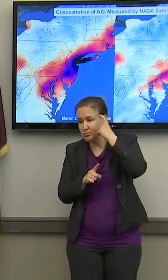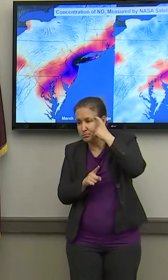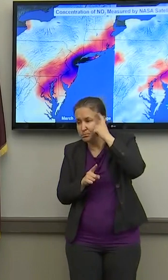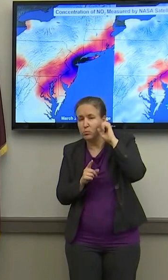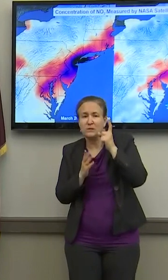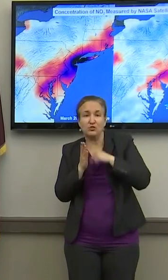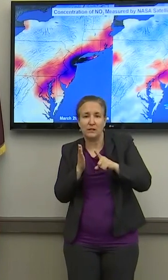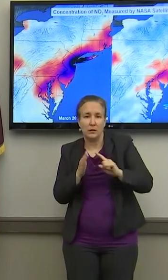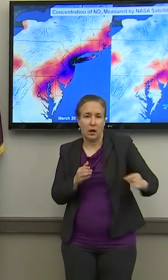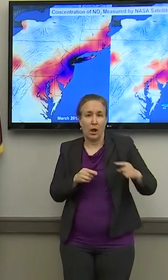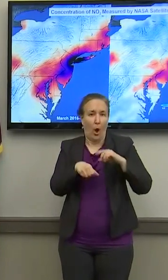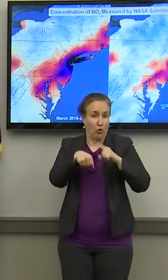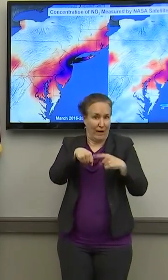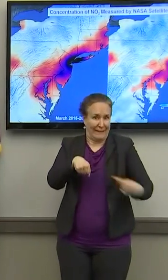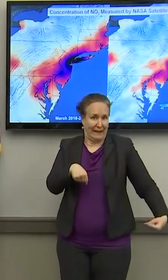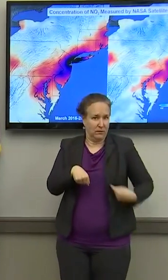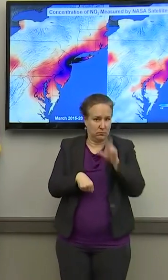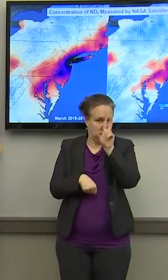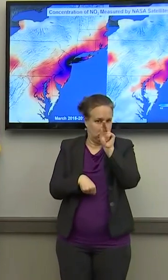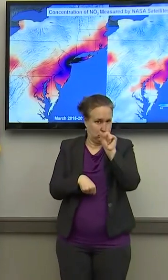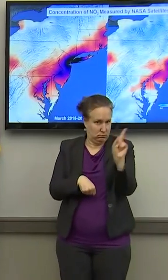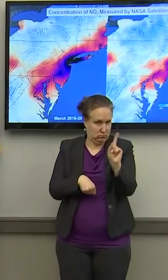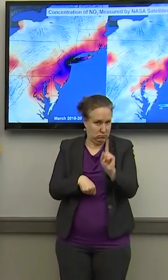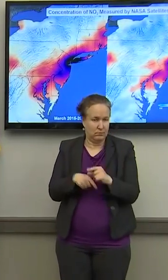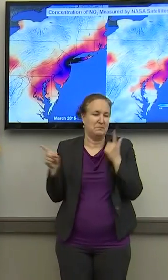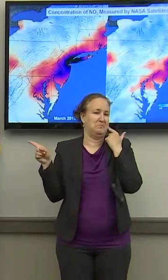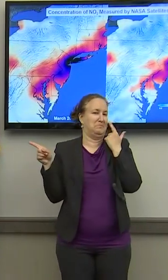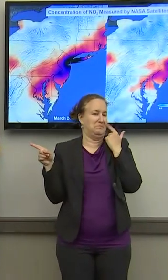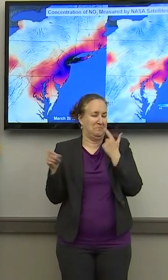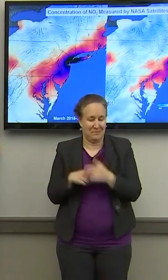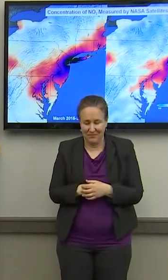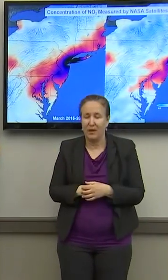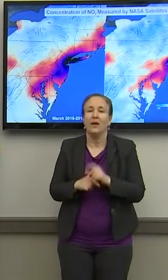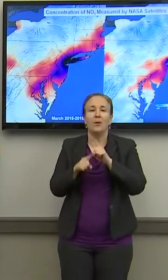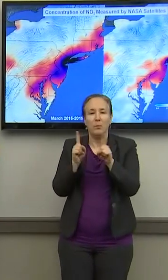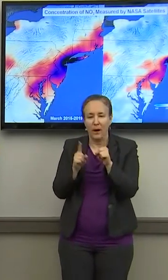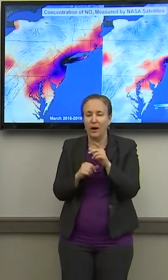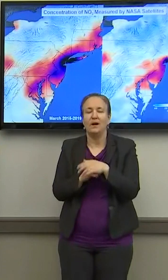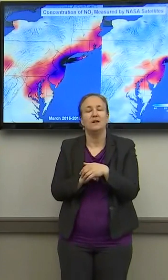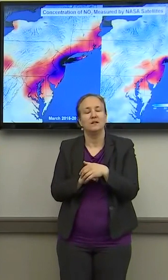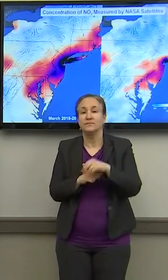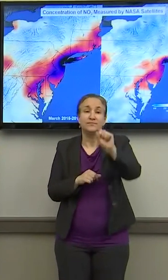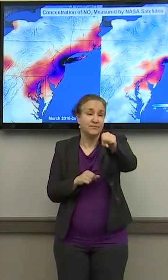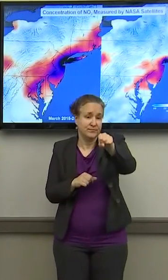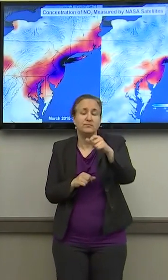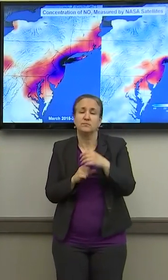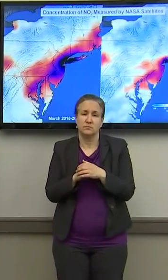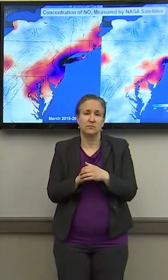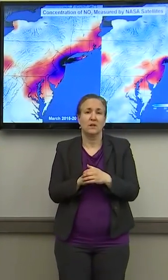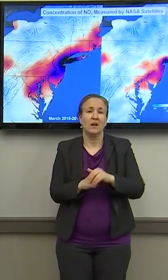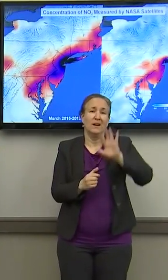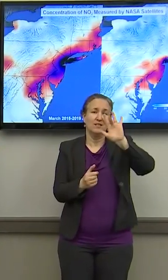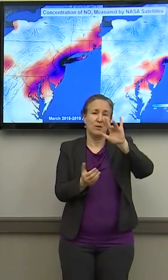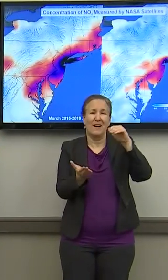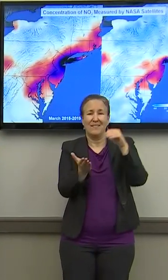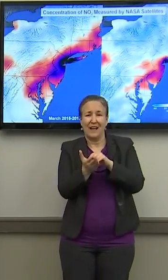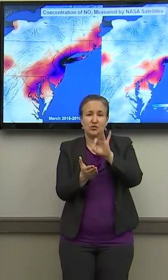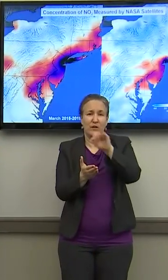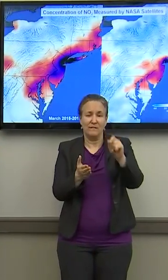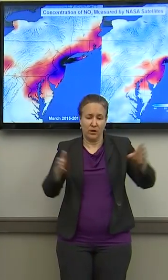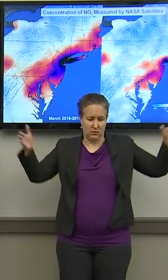taken, not rectally. But Yeah, it's a 25,000-foot